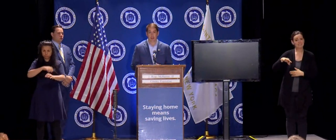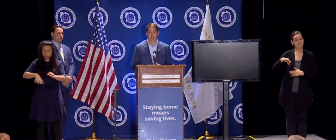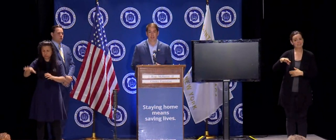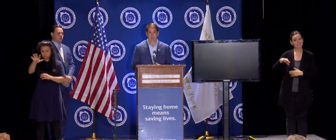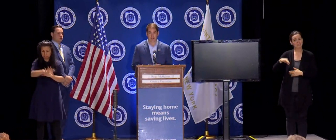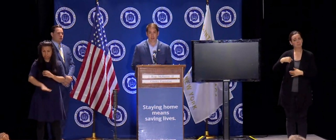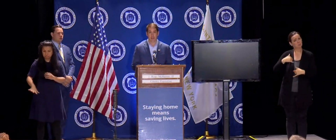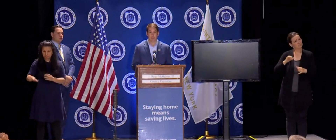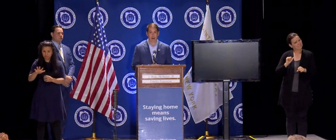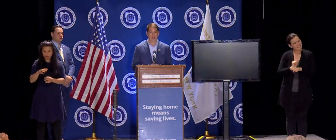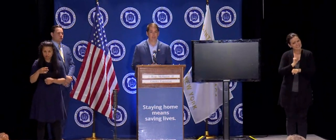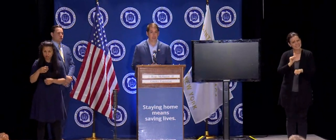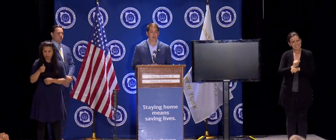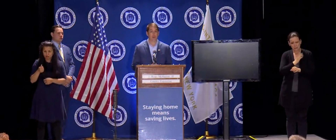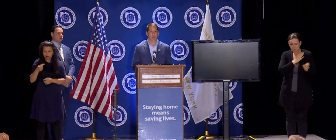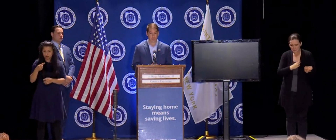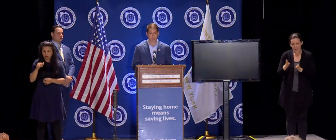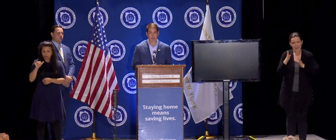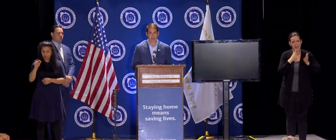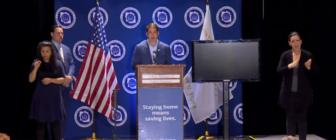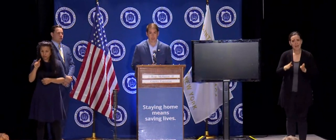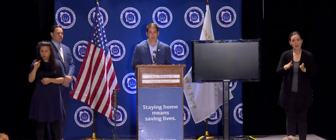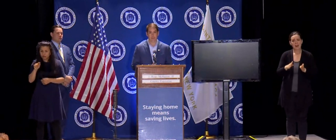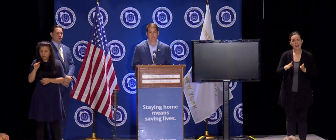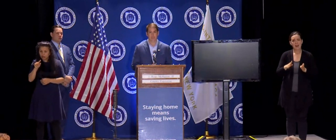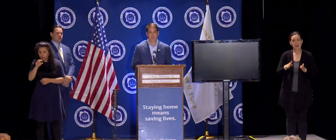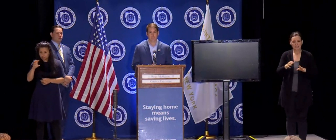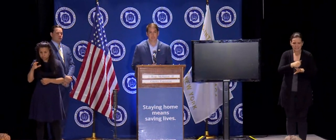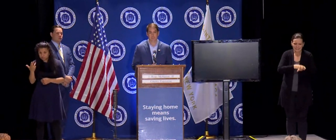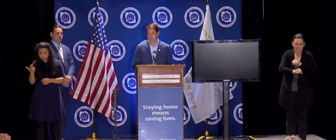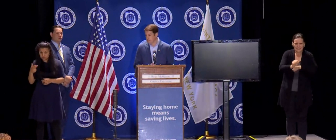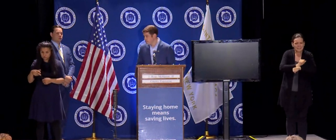working intentionally and proactively to ensure that that happens.